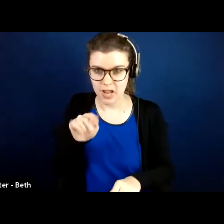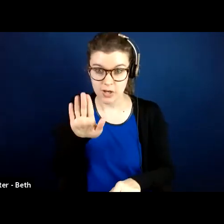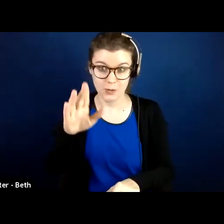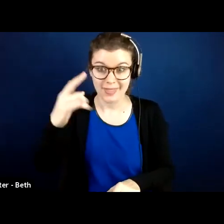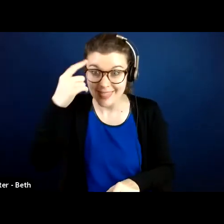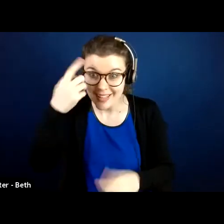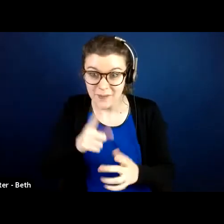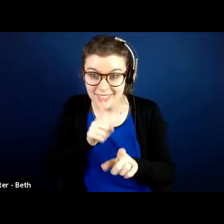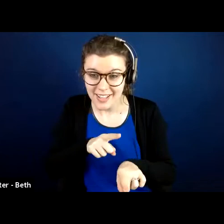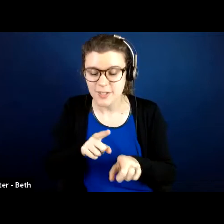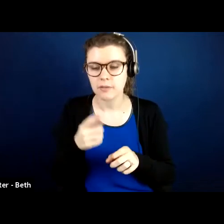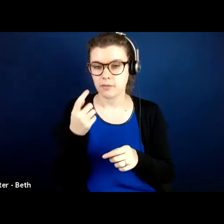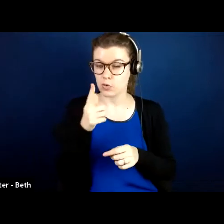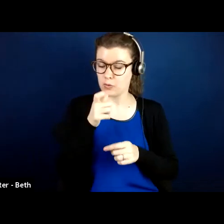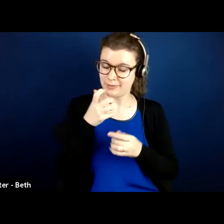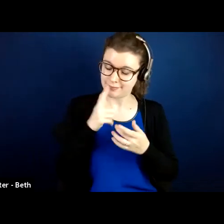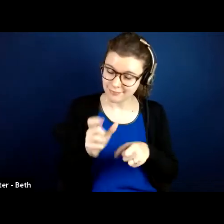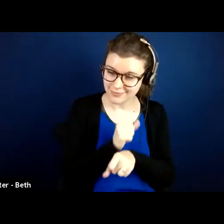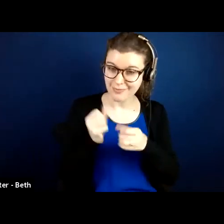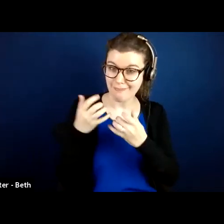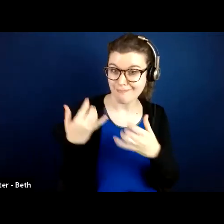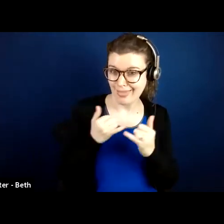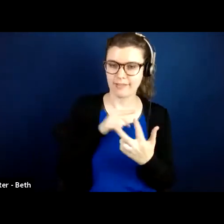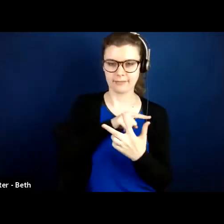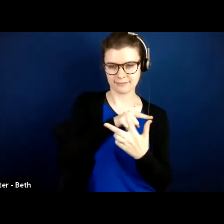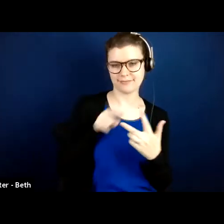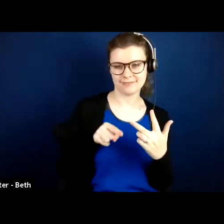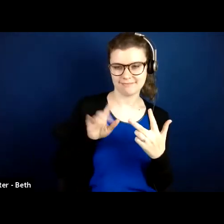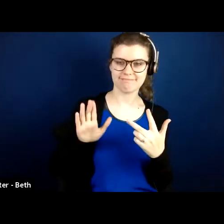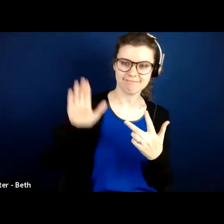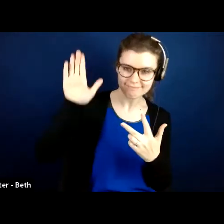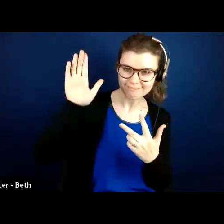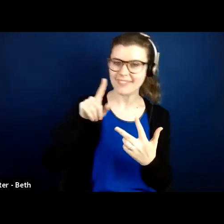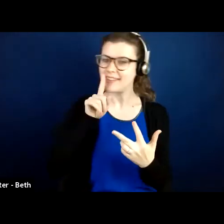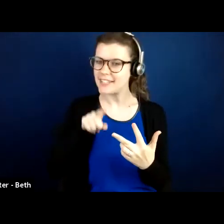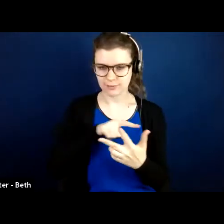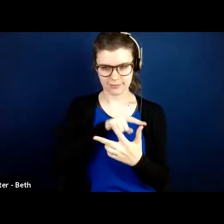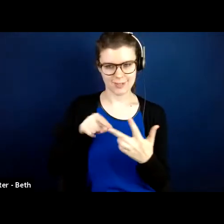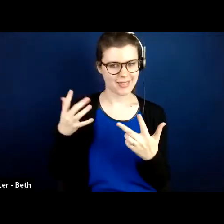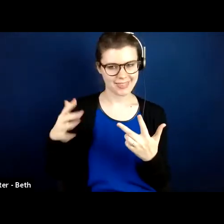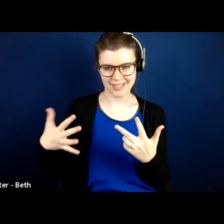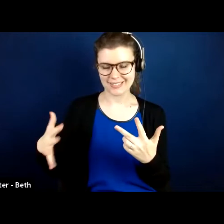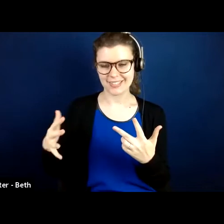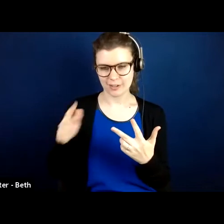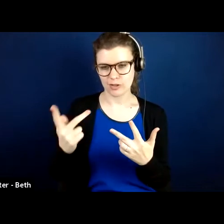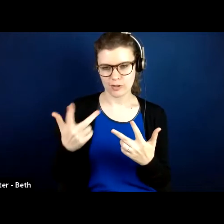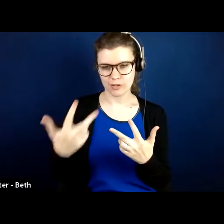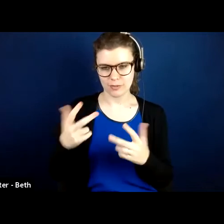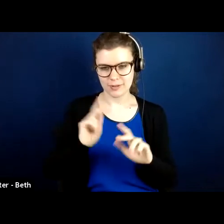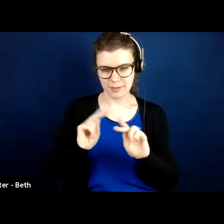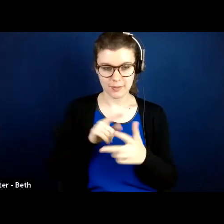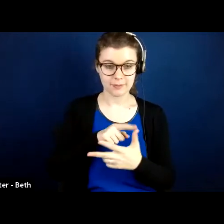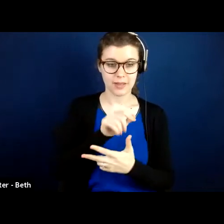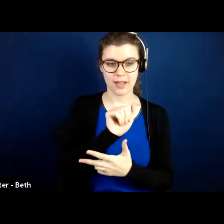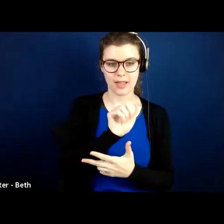answer might be, but the only 3 people that are actually supposed to raise their hands and are going to be able to answer are